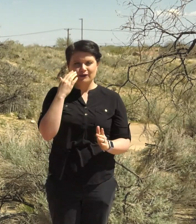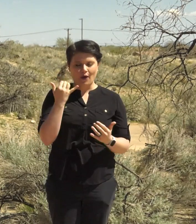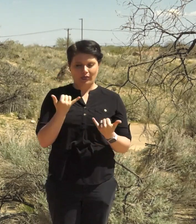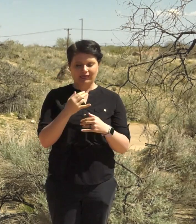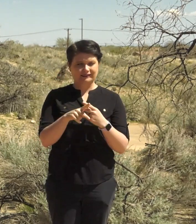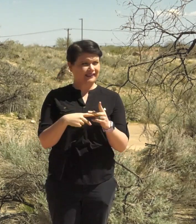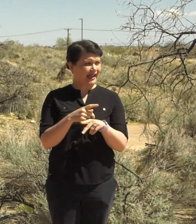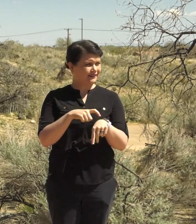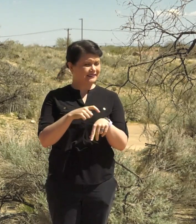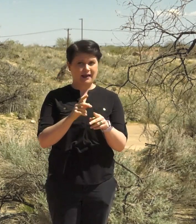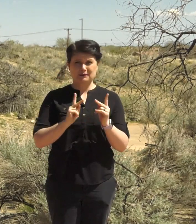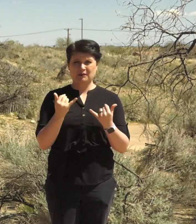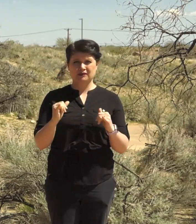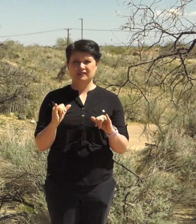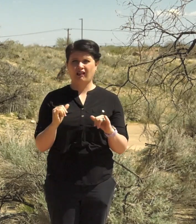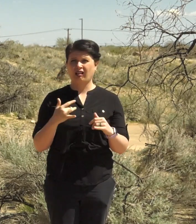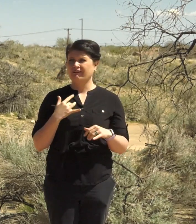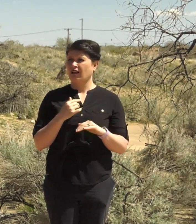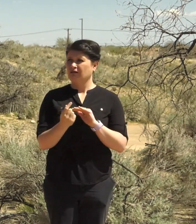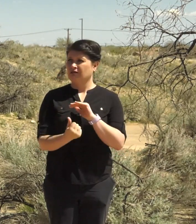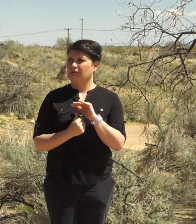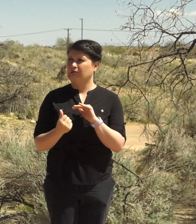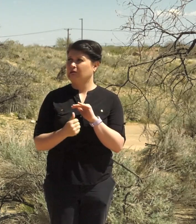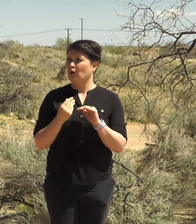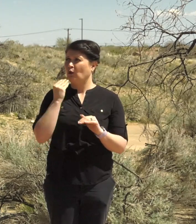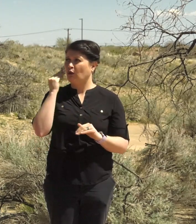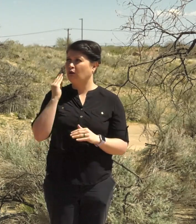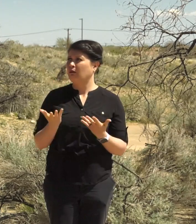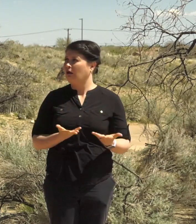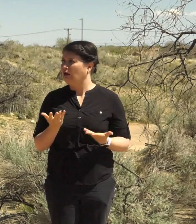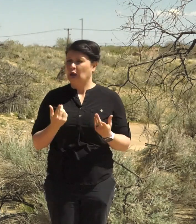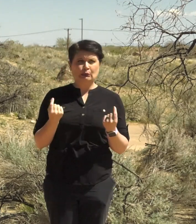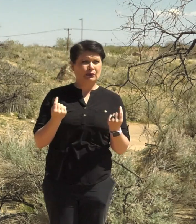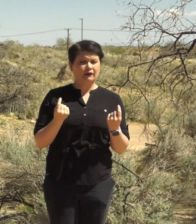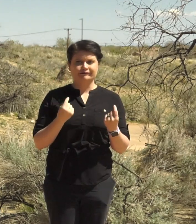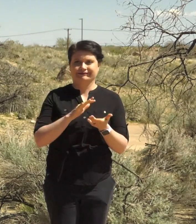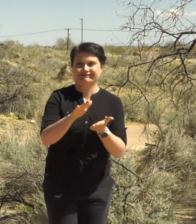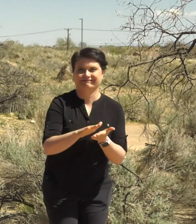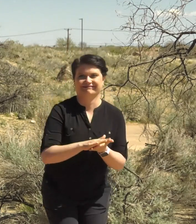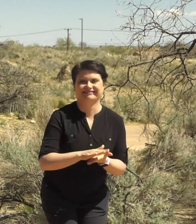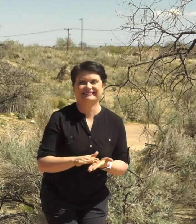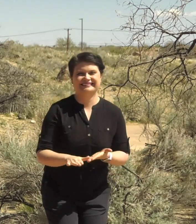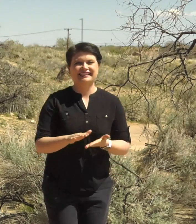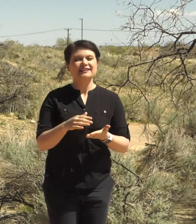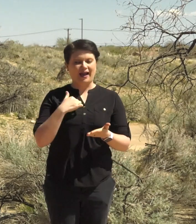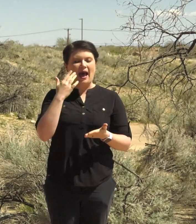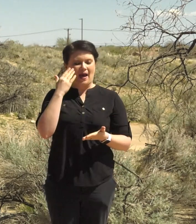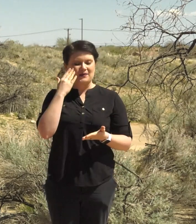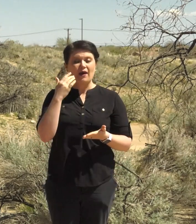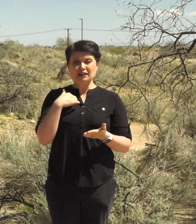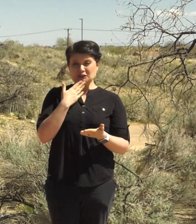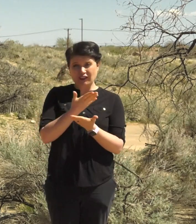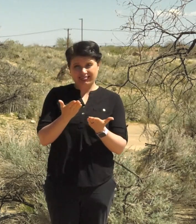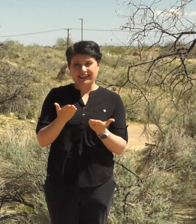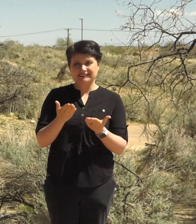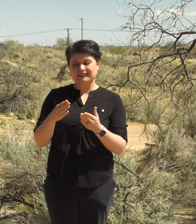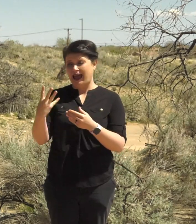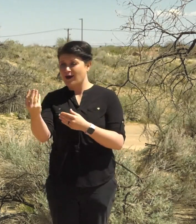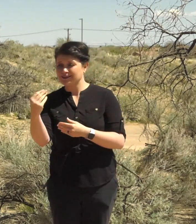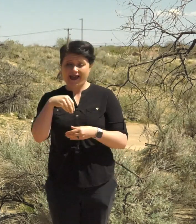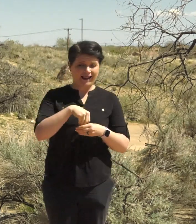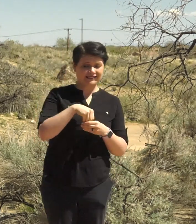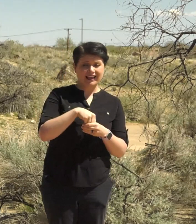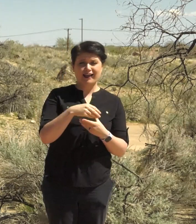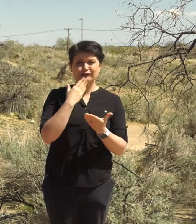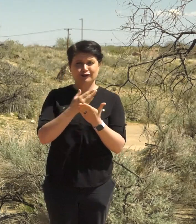a lot of folks are cleaning out their house. We know they are doing yard work and all of these things that are actually really good things to do, especially